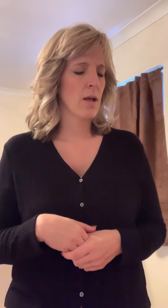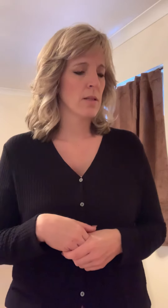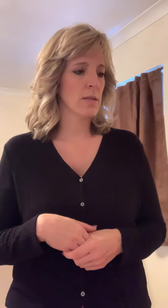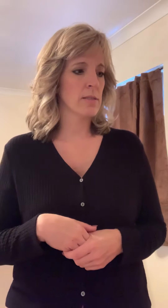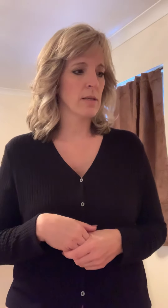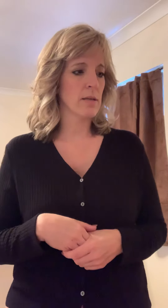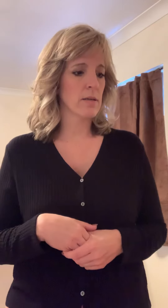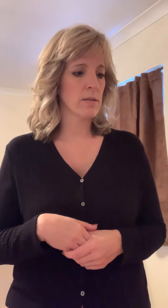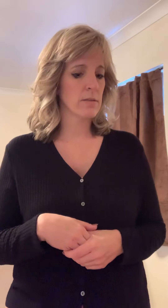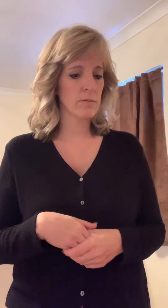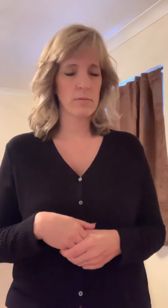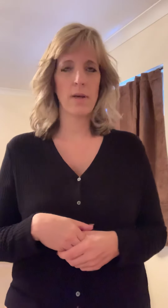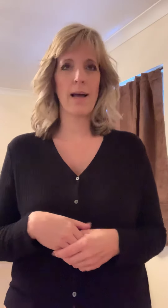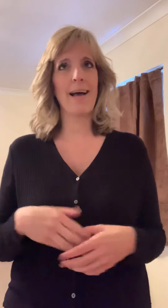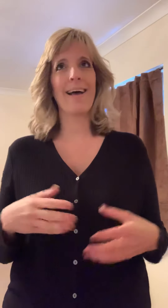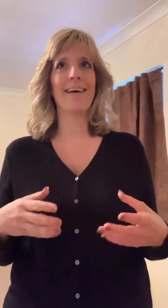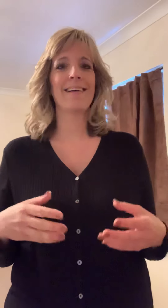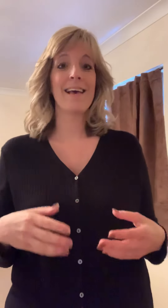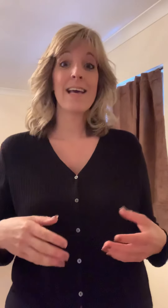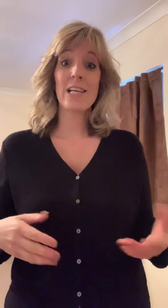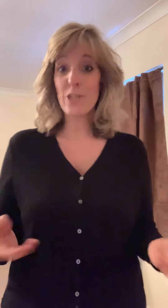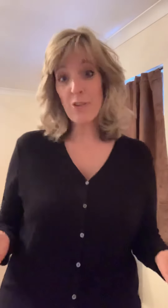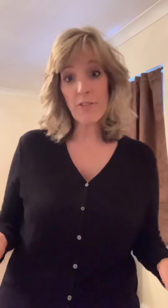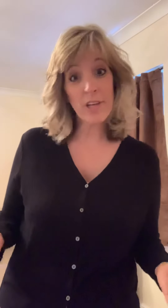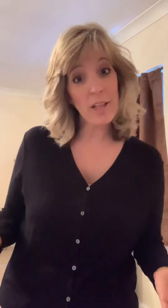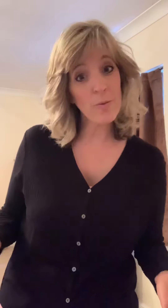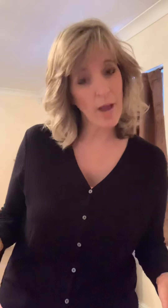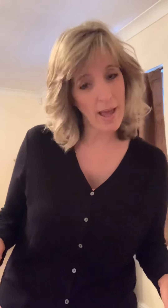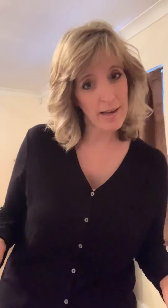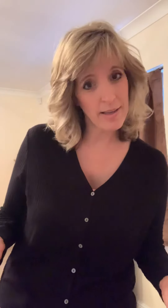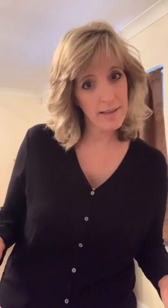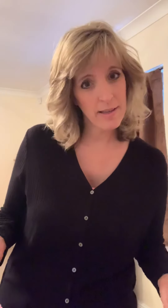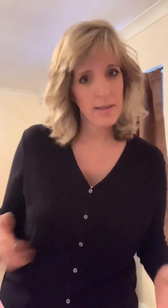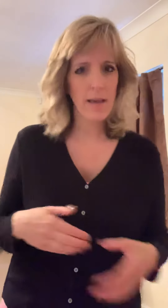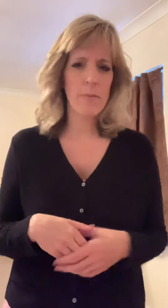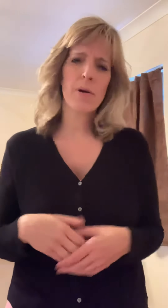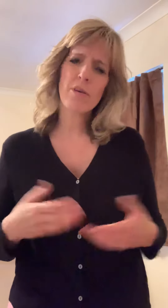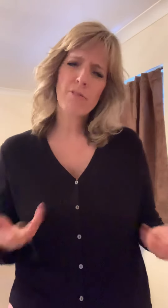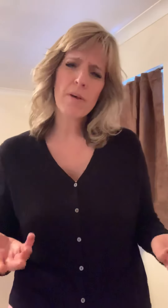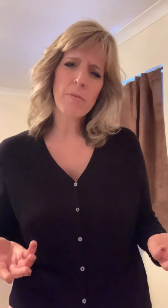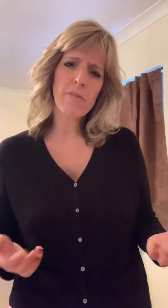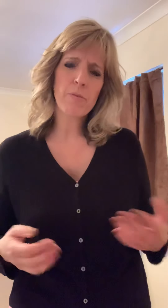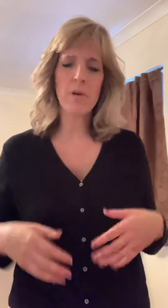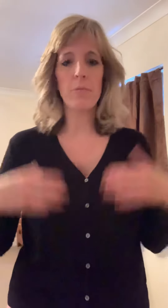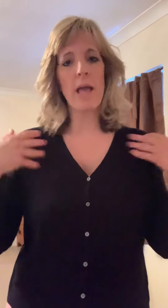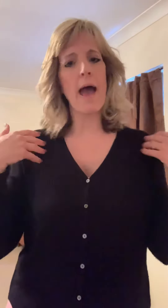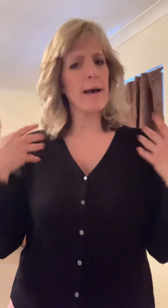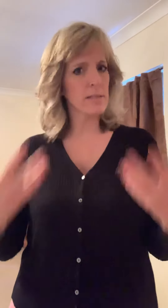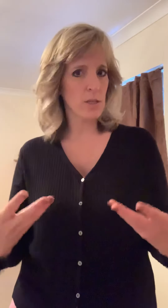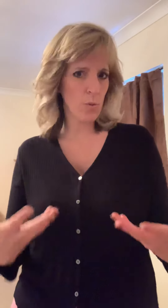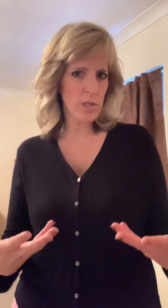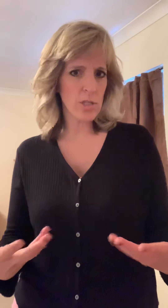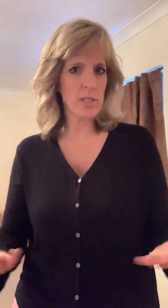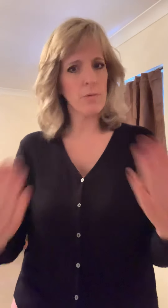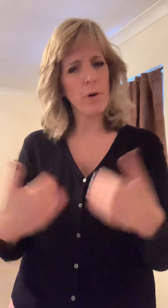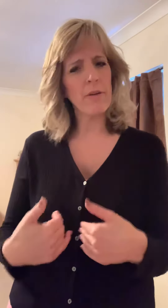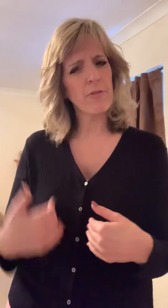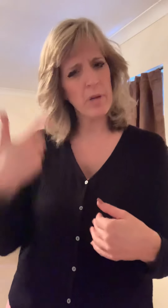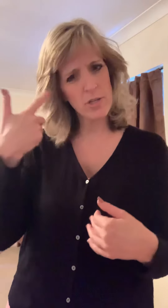Let's see. Is your favorite color red? Okay, but when we ask questions that require information, our